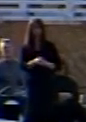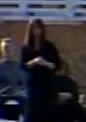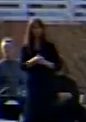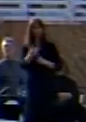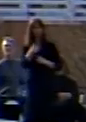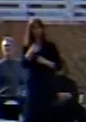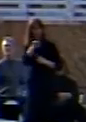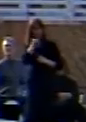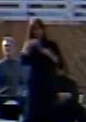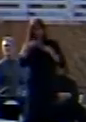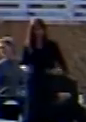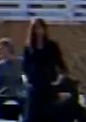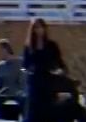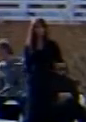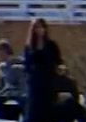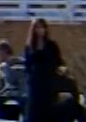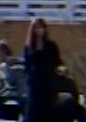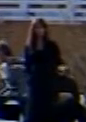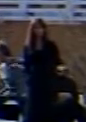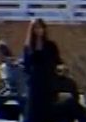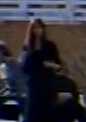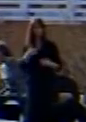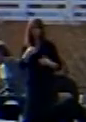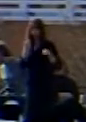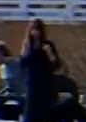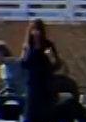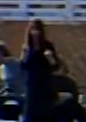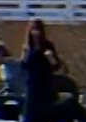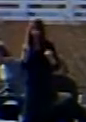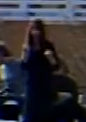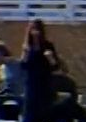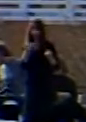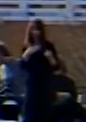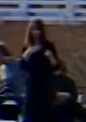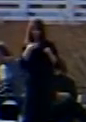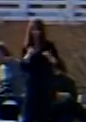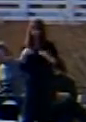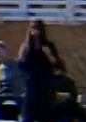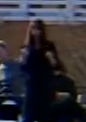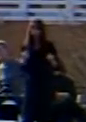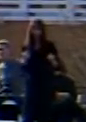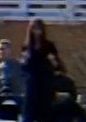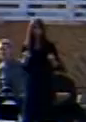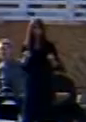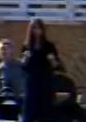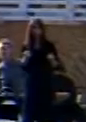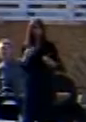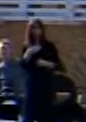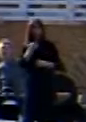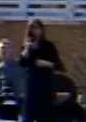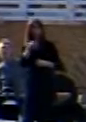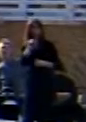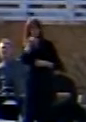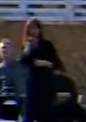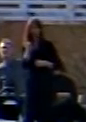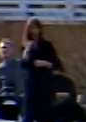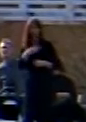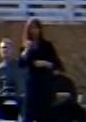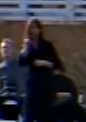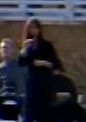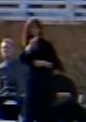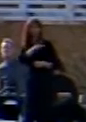I am who I am. I am so strong in my individuality. I have my own style